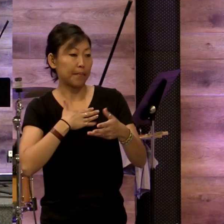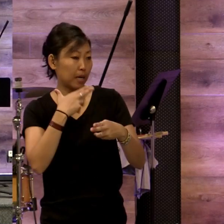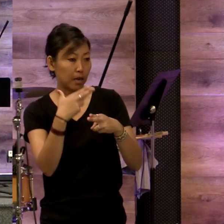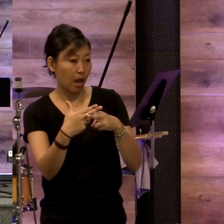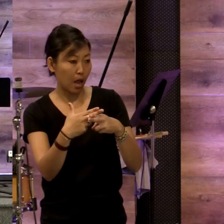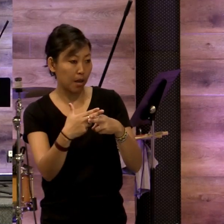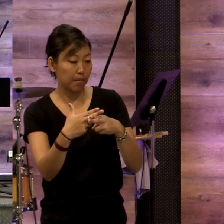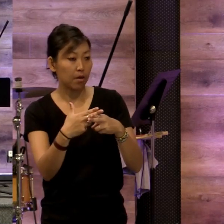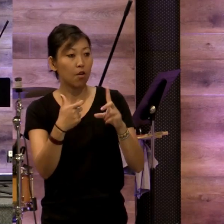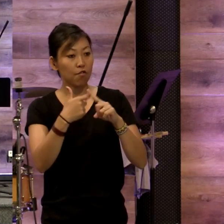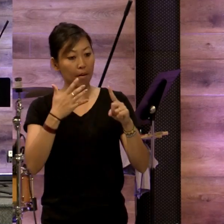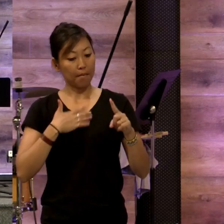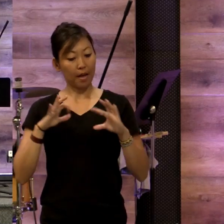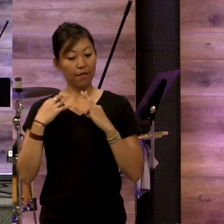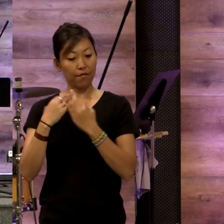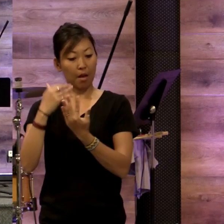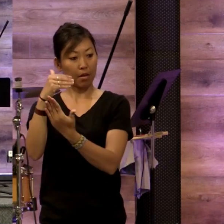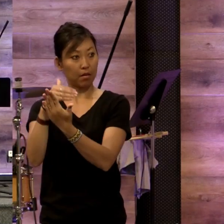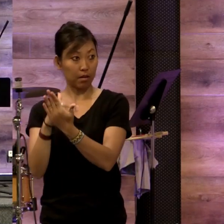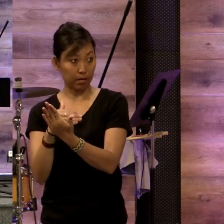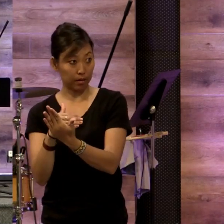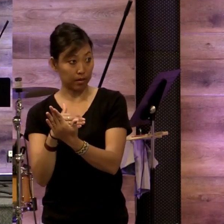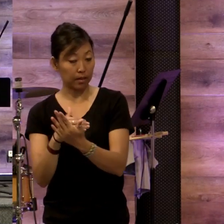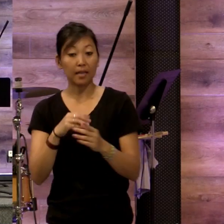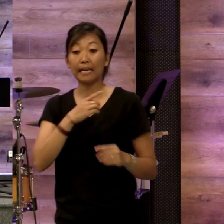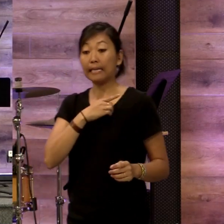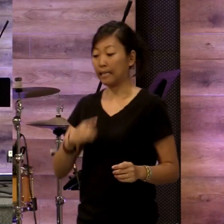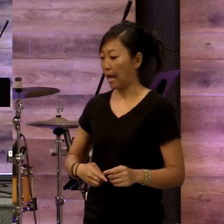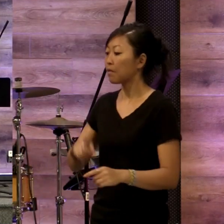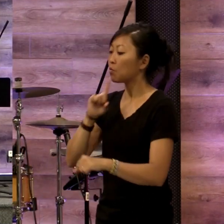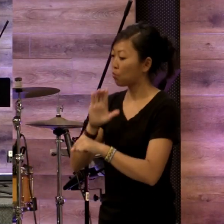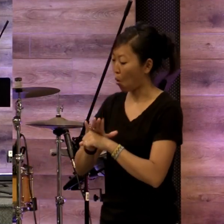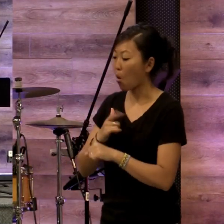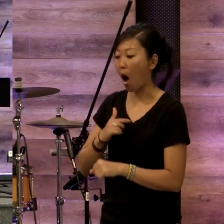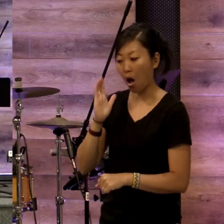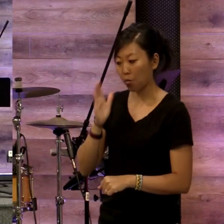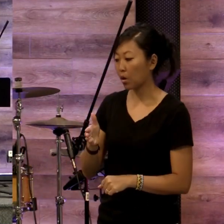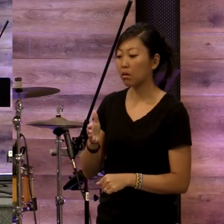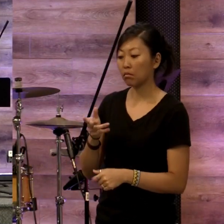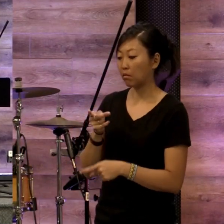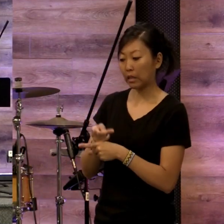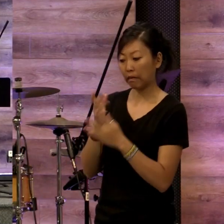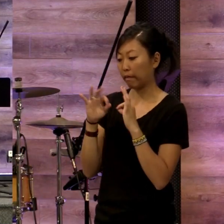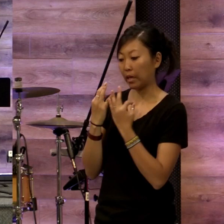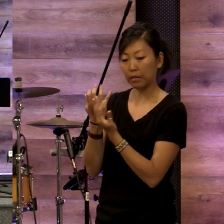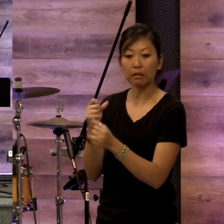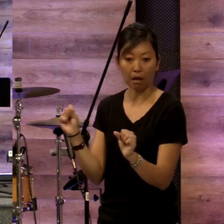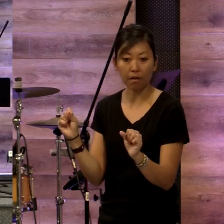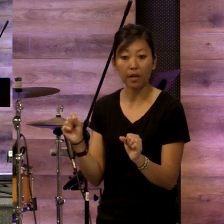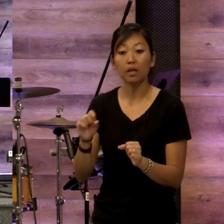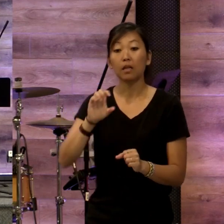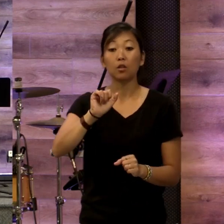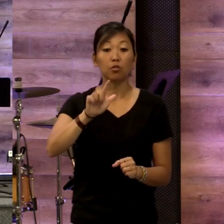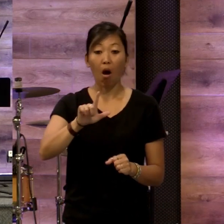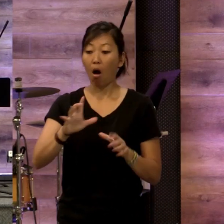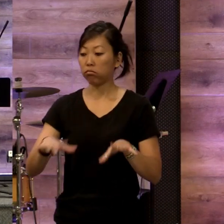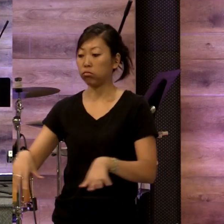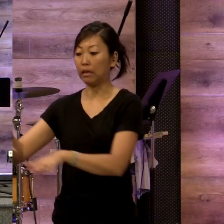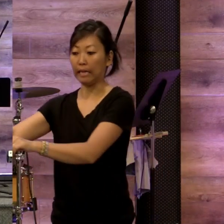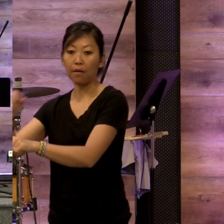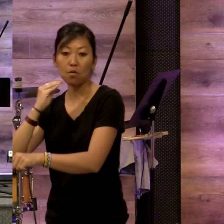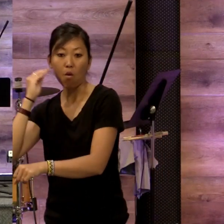my father's house." And David swore this to Saul. Then Saul went home, but David and his men went up